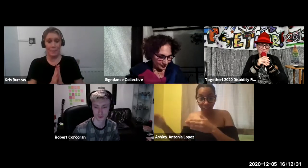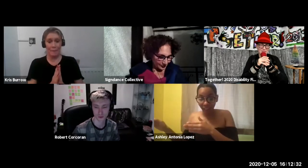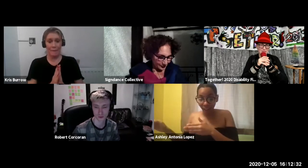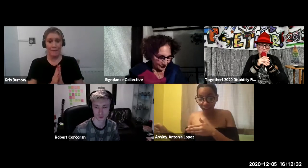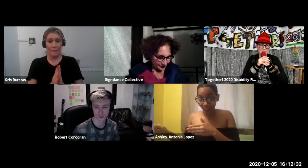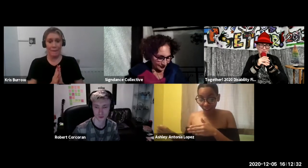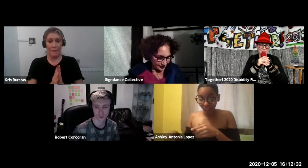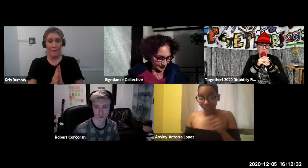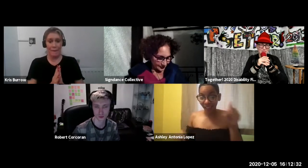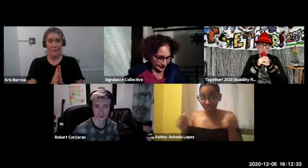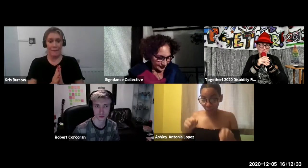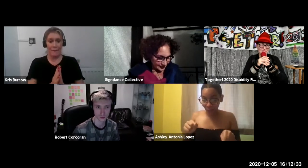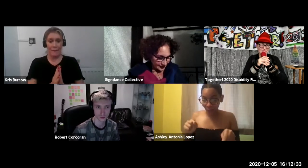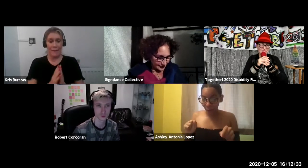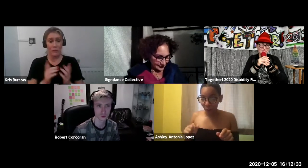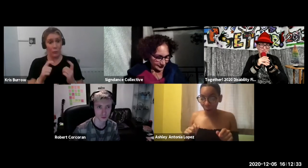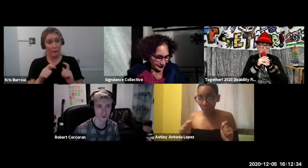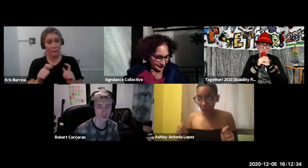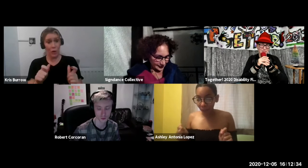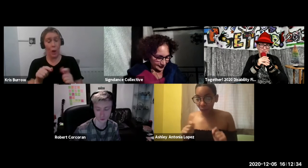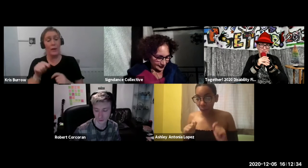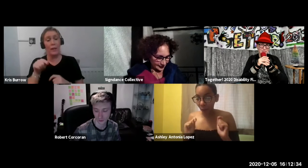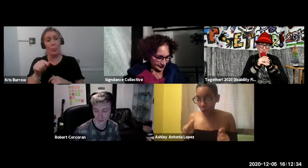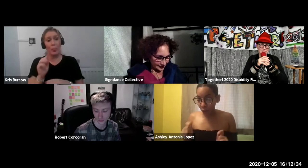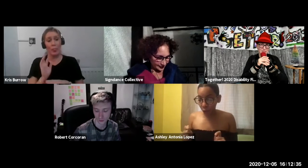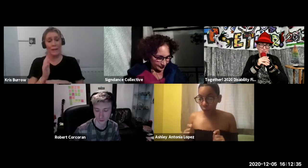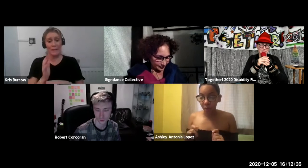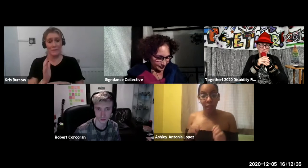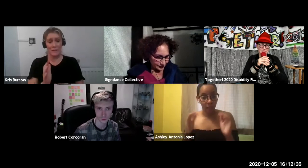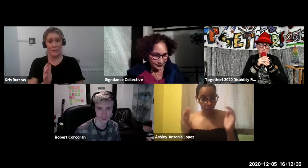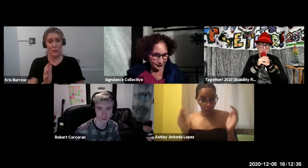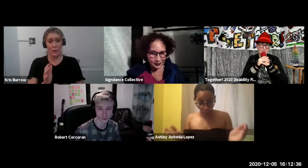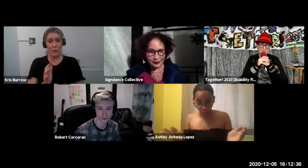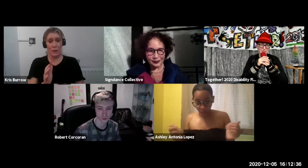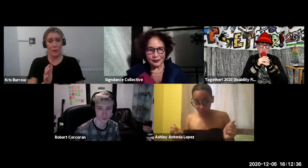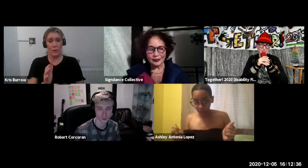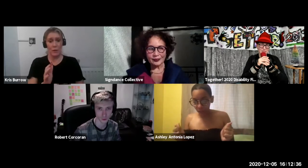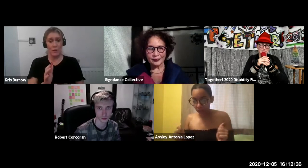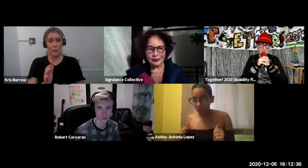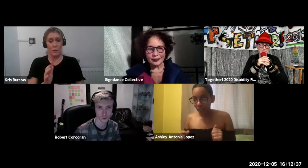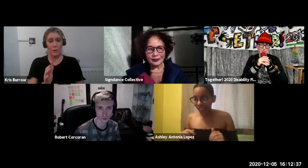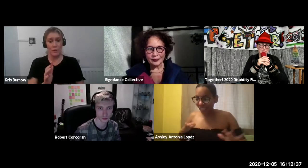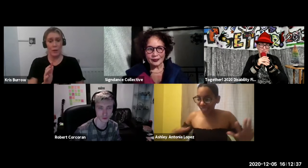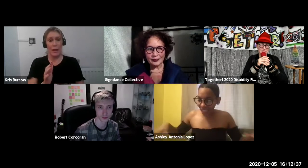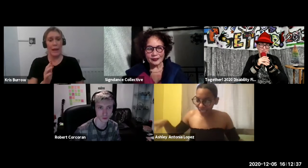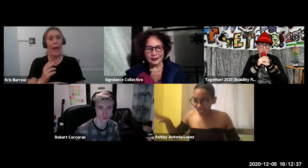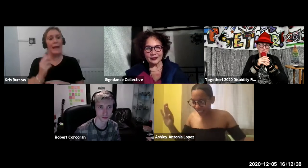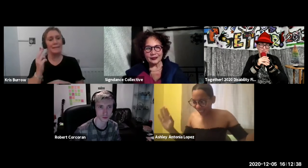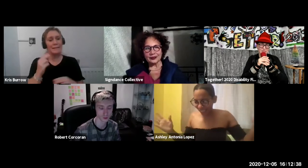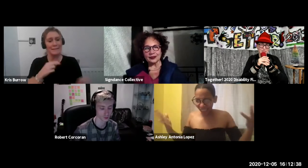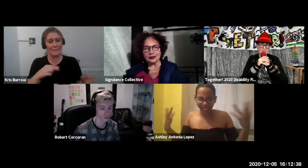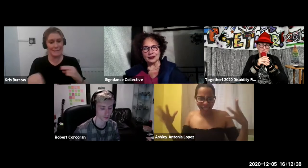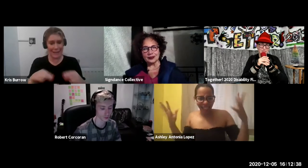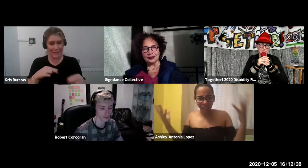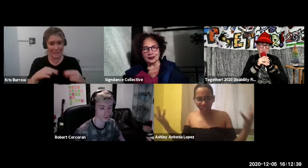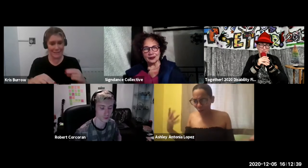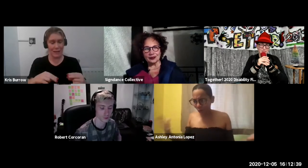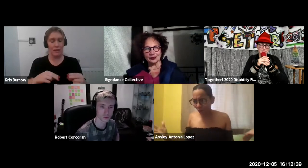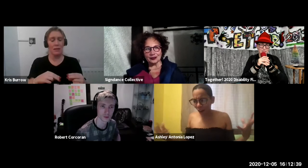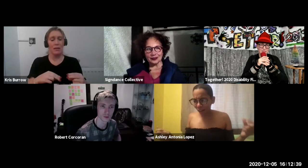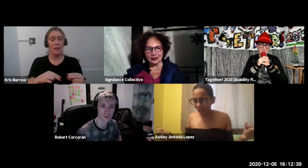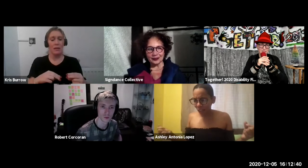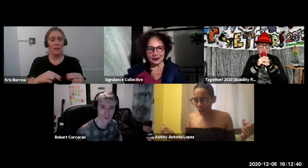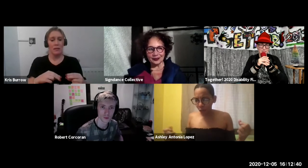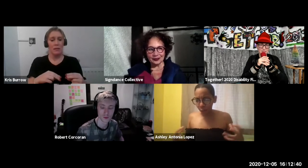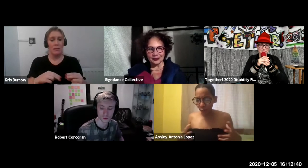So carrying on, in this video, Panos Parachu, a deaf dancer, is dancing like it looks